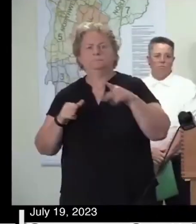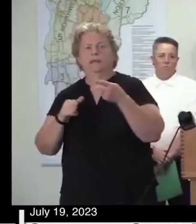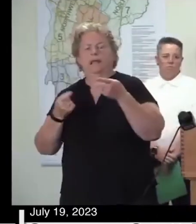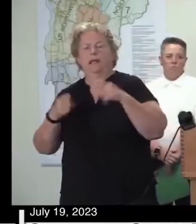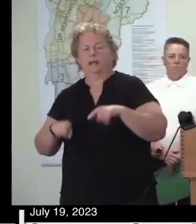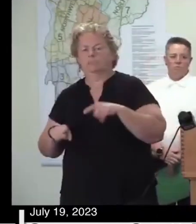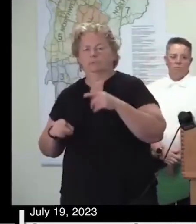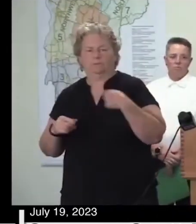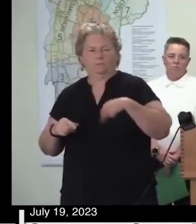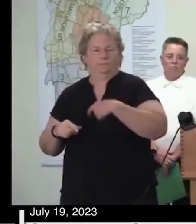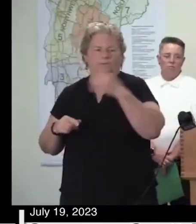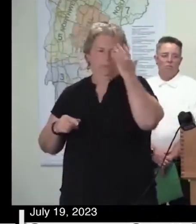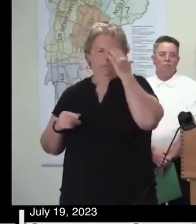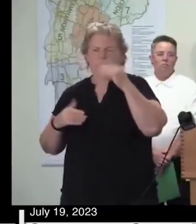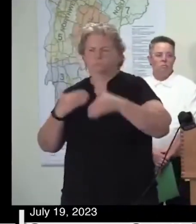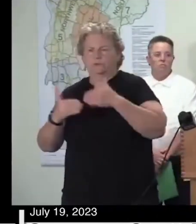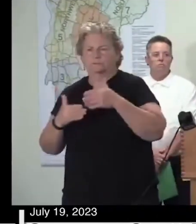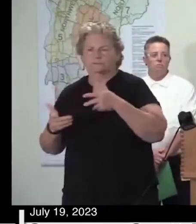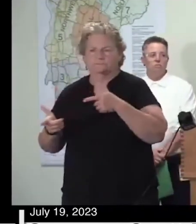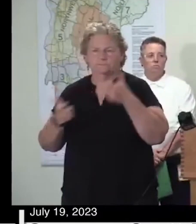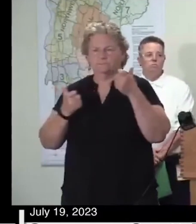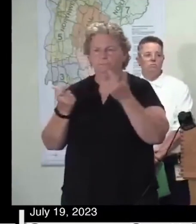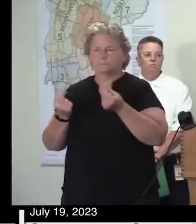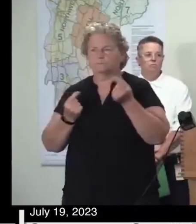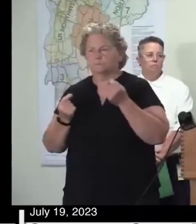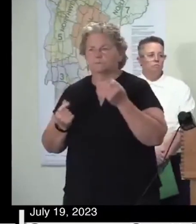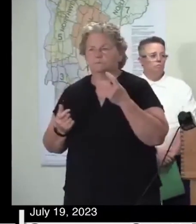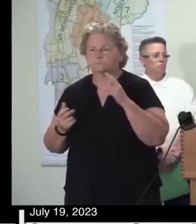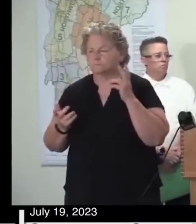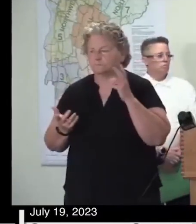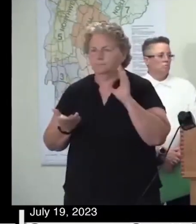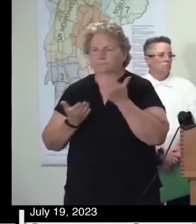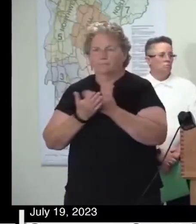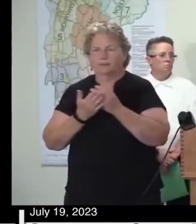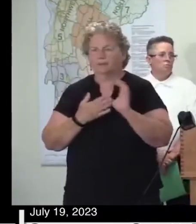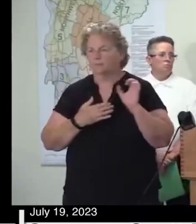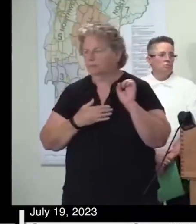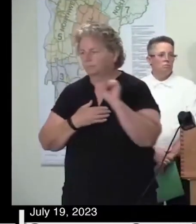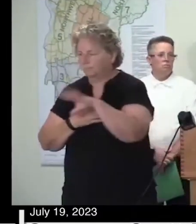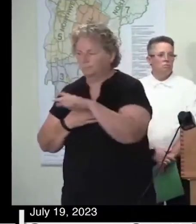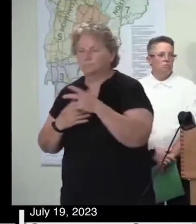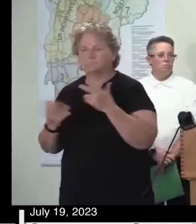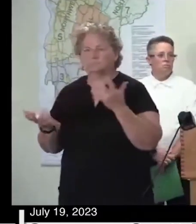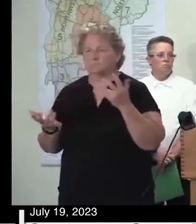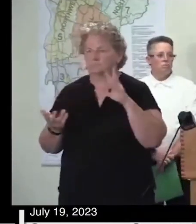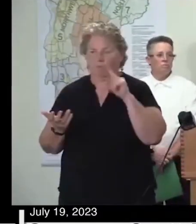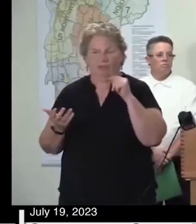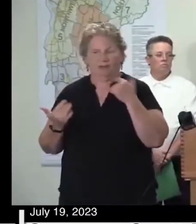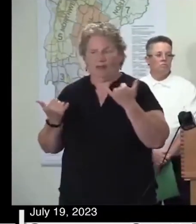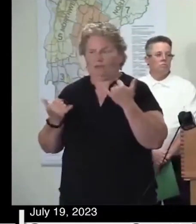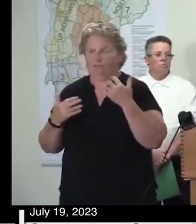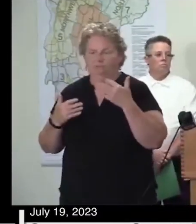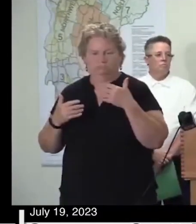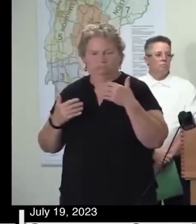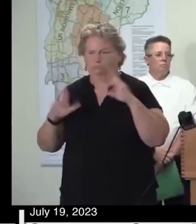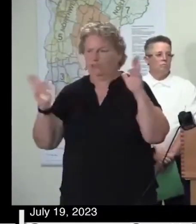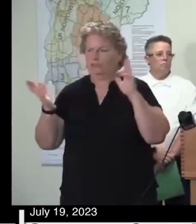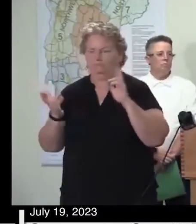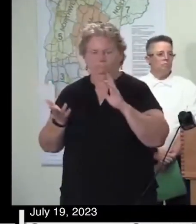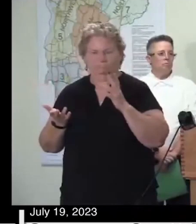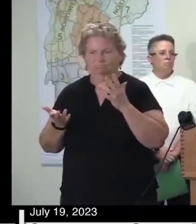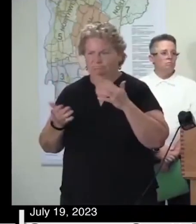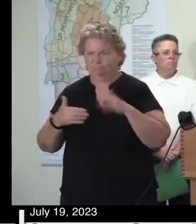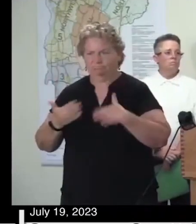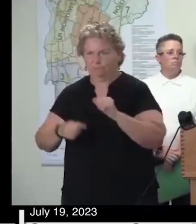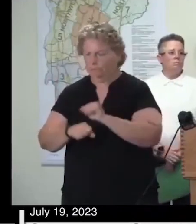Vermont is leaning forward on this and showing us where to go, working with the local emergency managers to say, this is the area that you